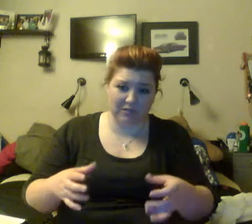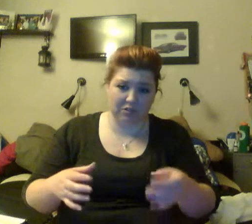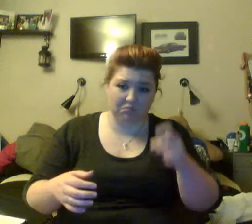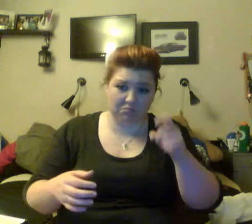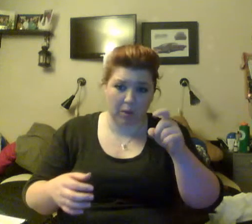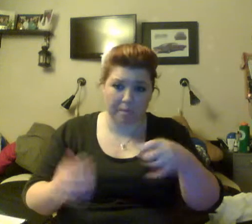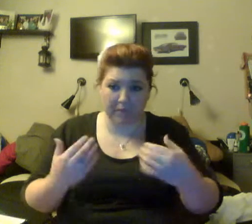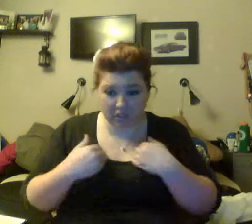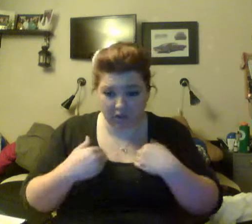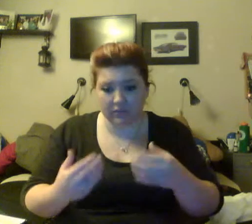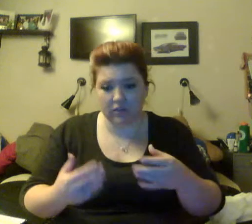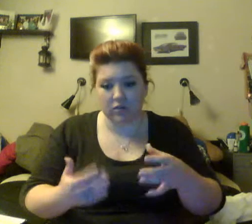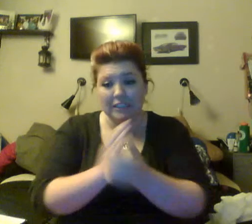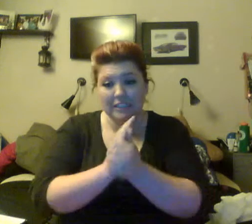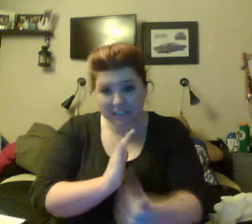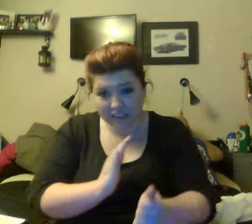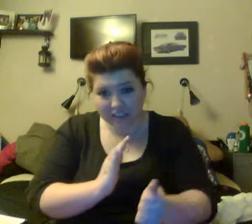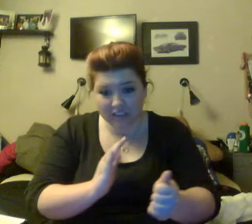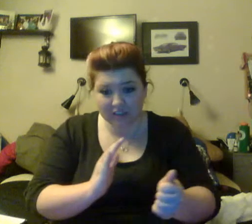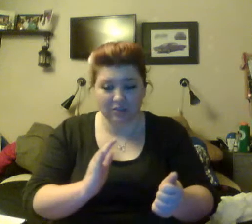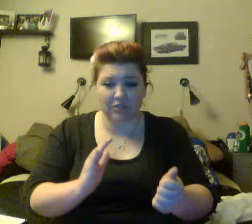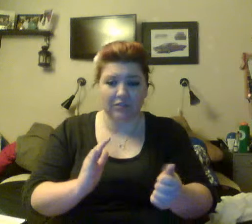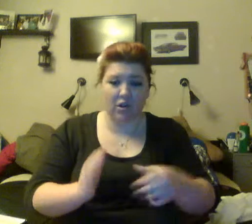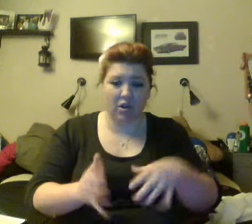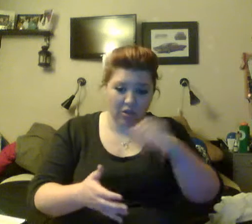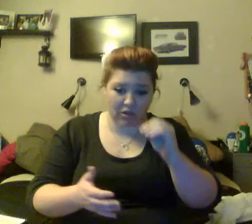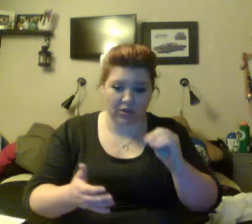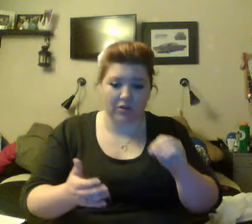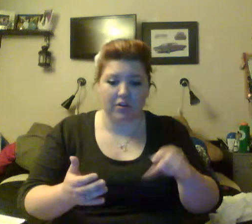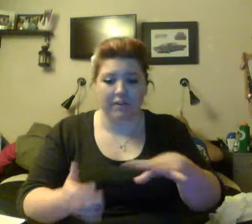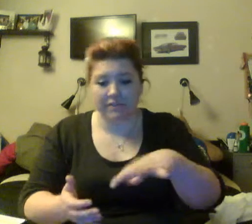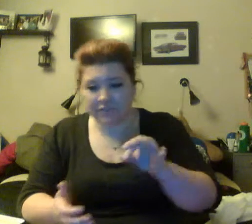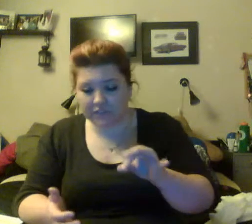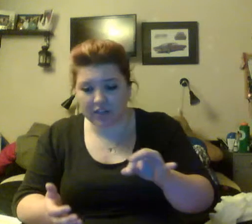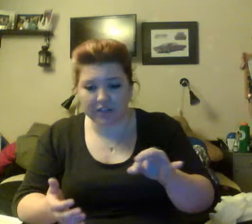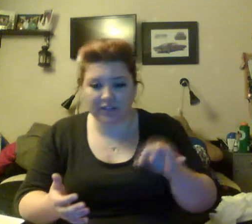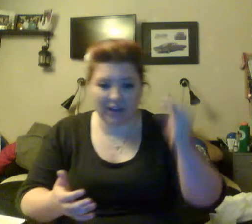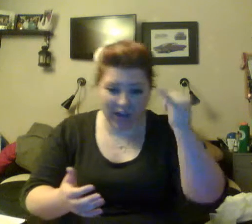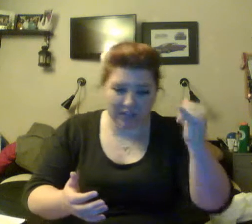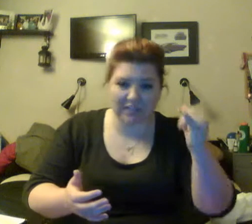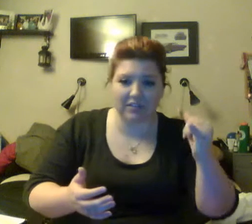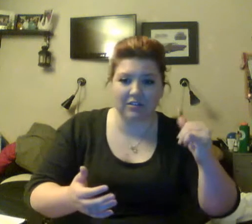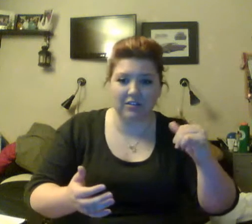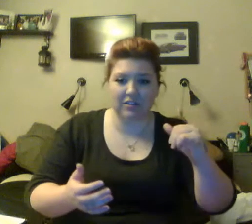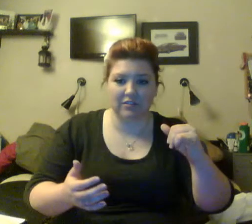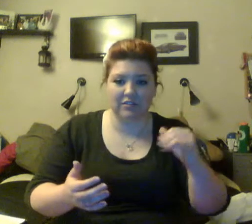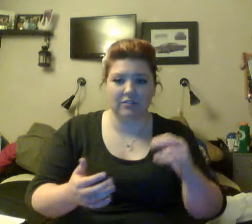we're teaching students how to find and write main idea statements, and there's the activity that kind of brings it